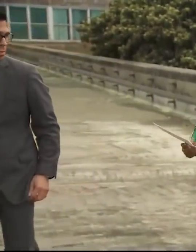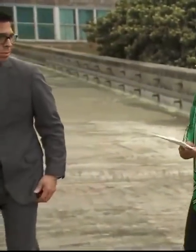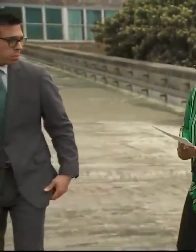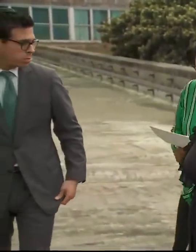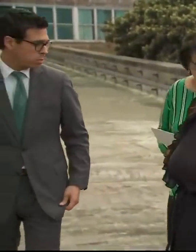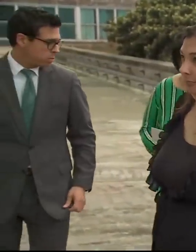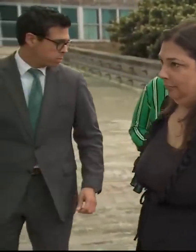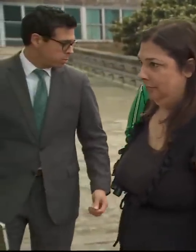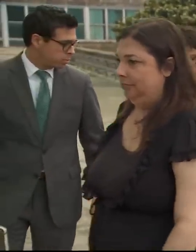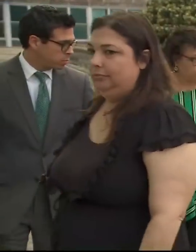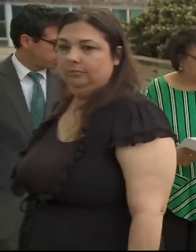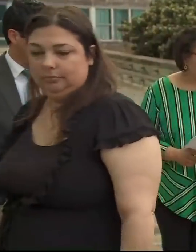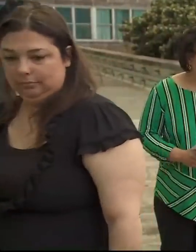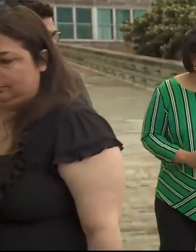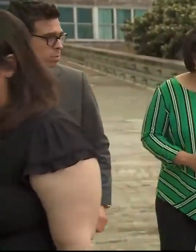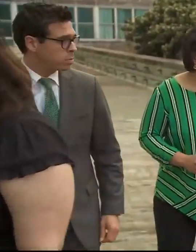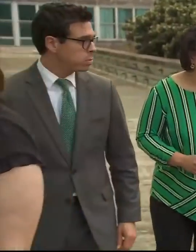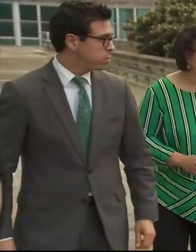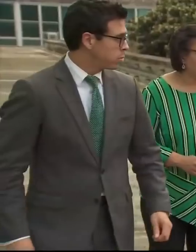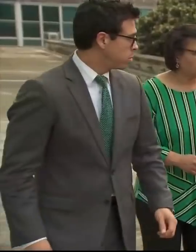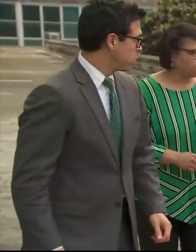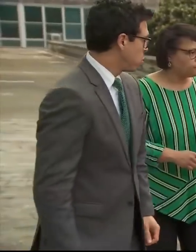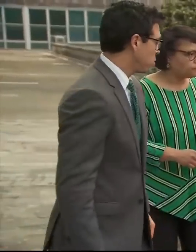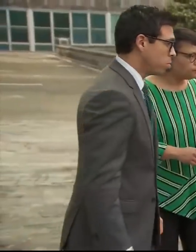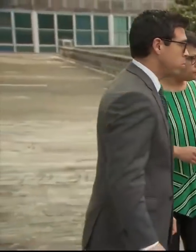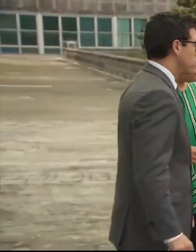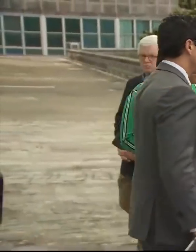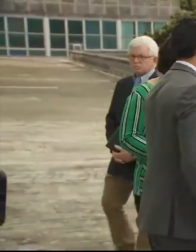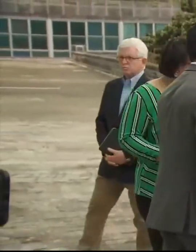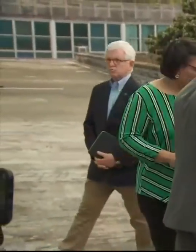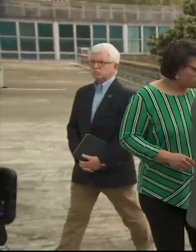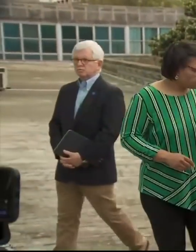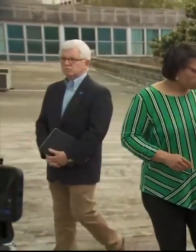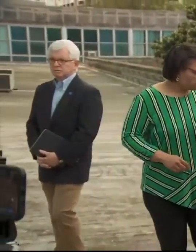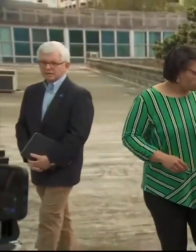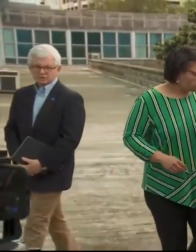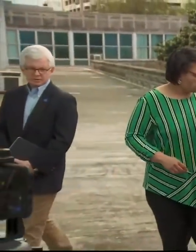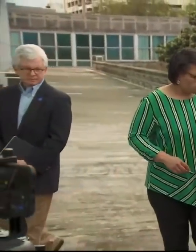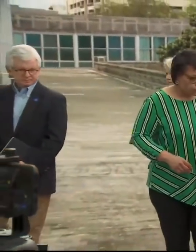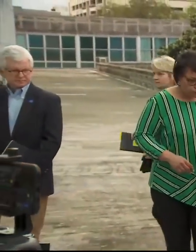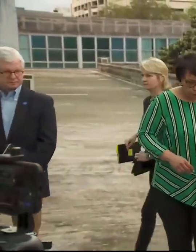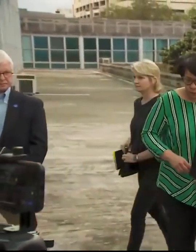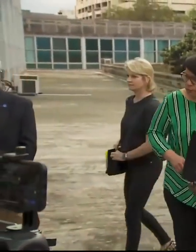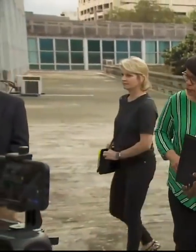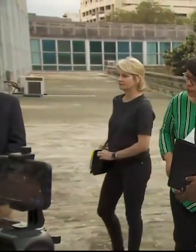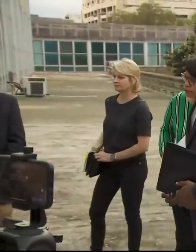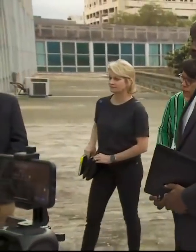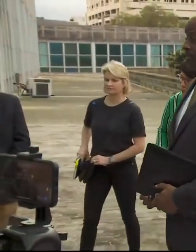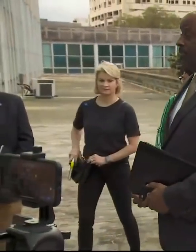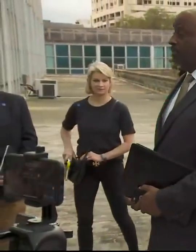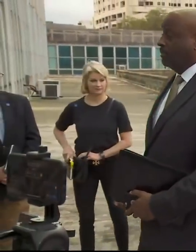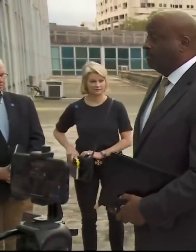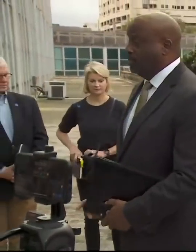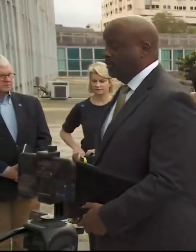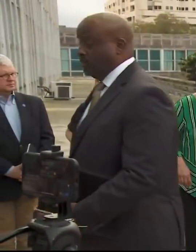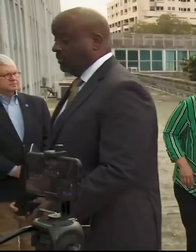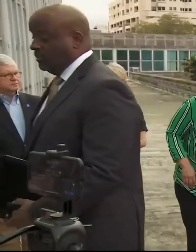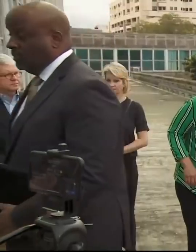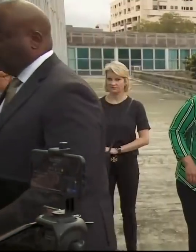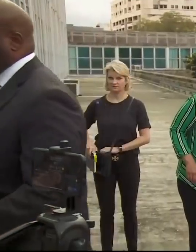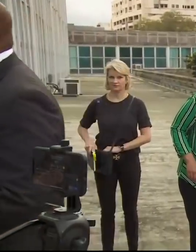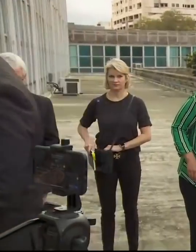Gilbert has a second. Gilbert. Jeff Allison has a second. He just wants to know the time frame